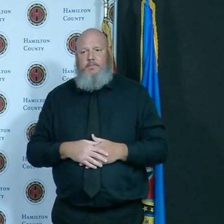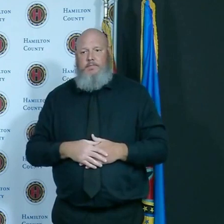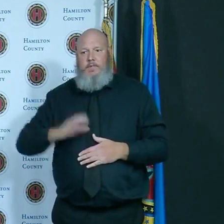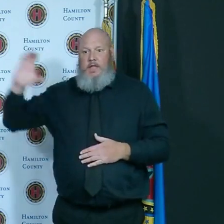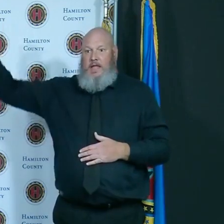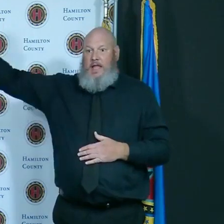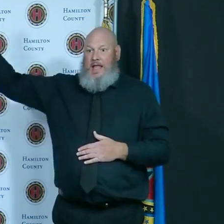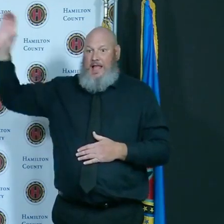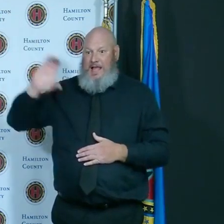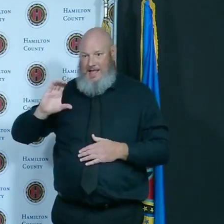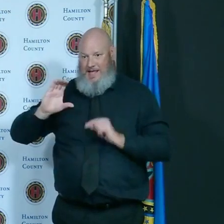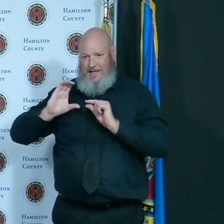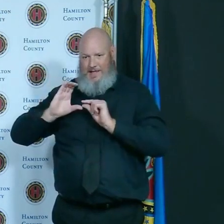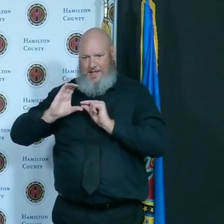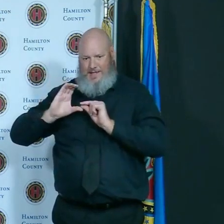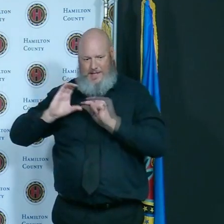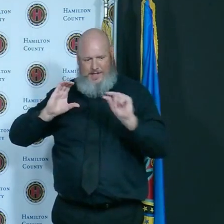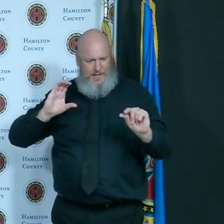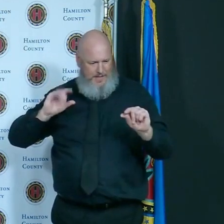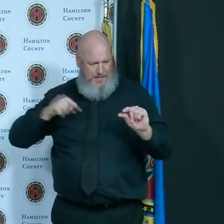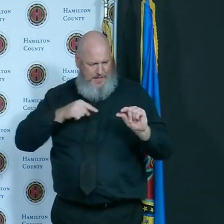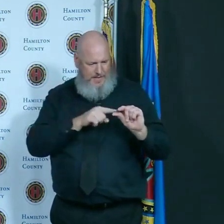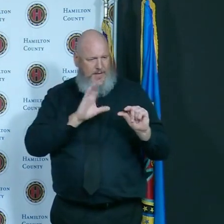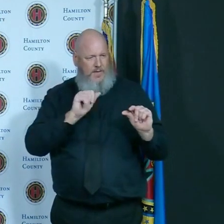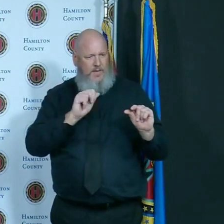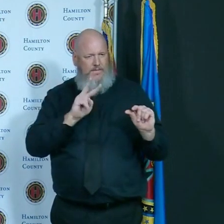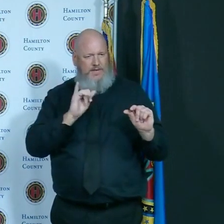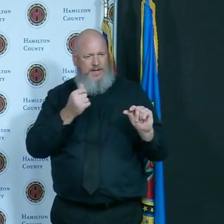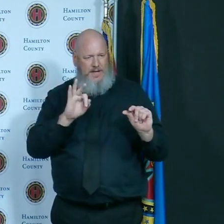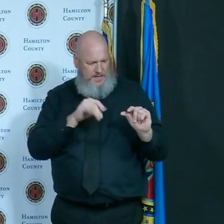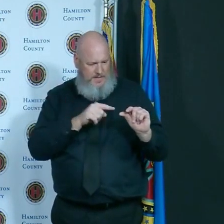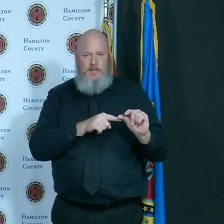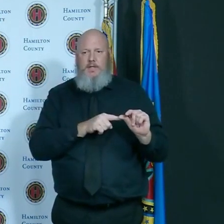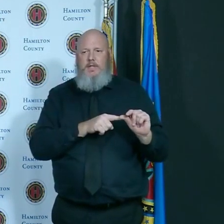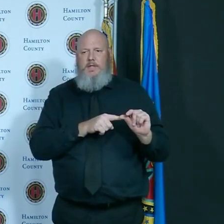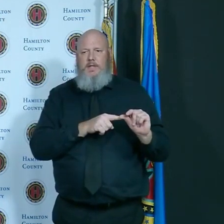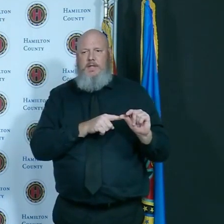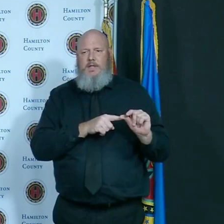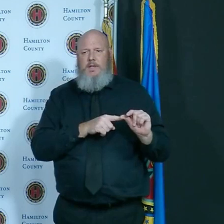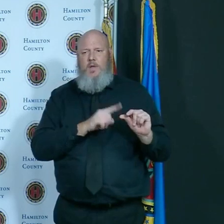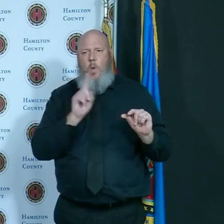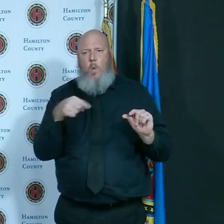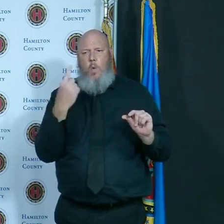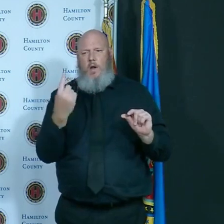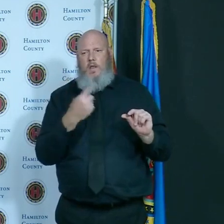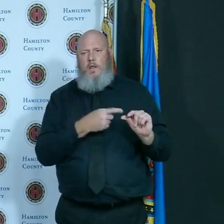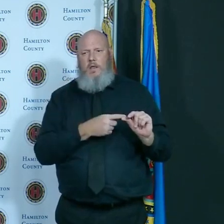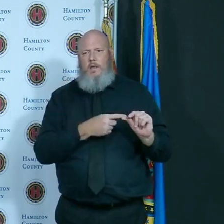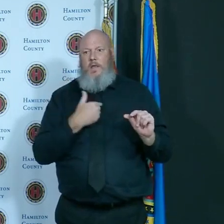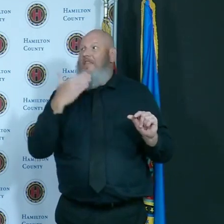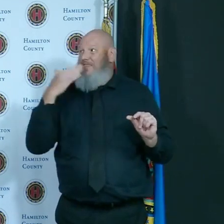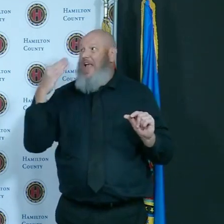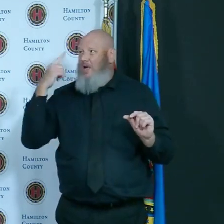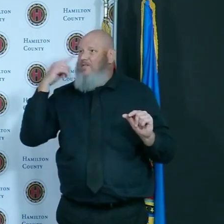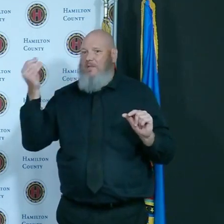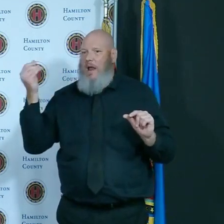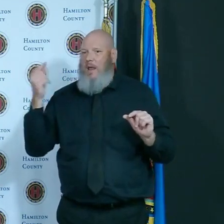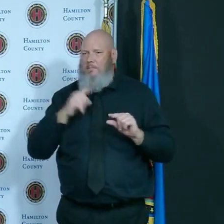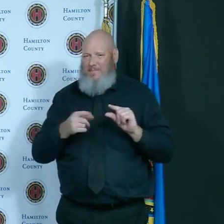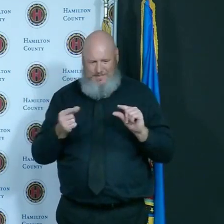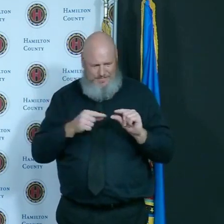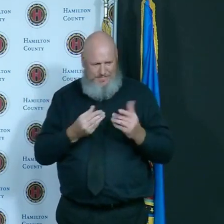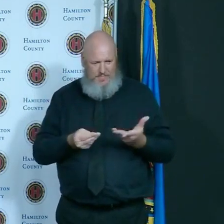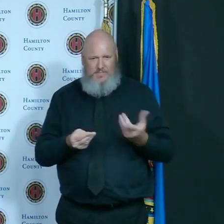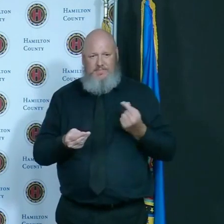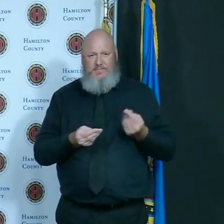response to COVID-19. So we're grateful for the money, but it has to be used for a very specific purpose.